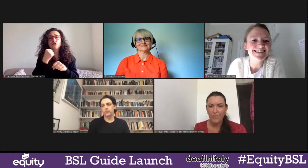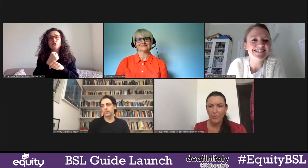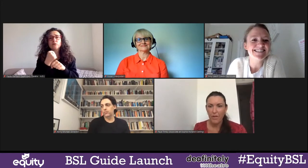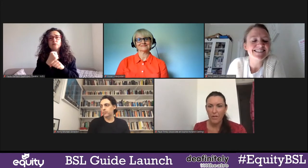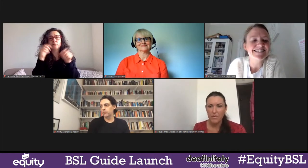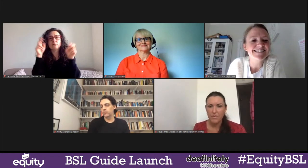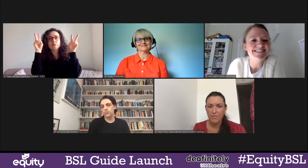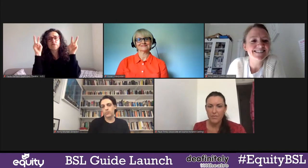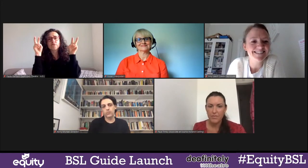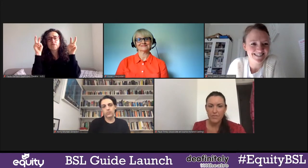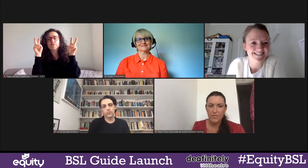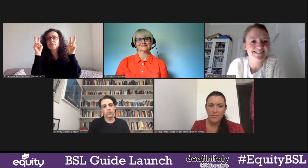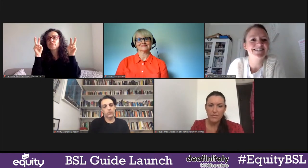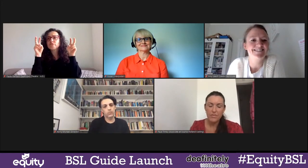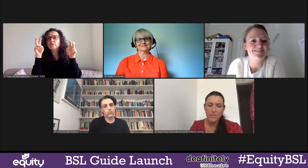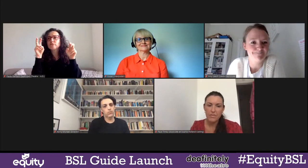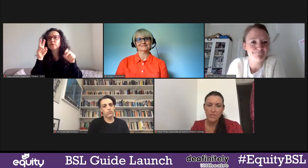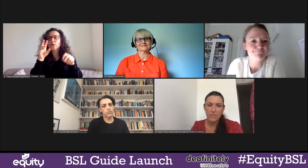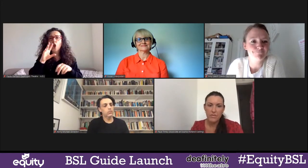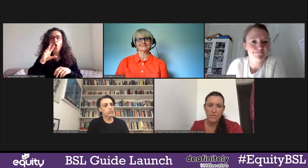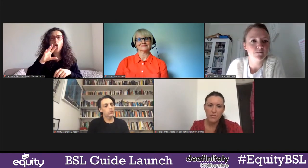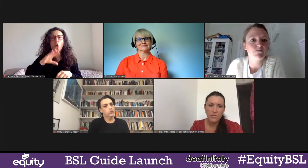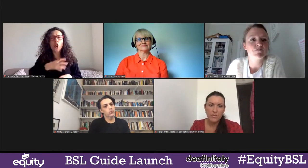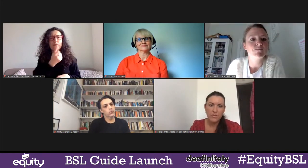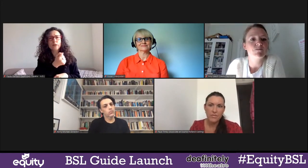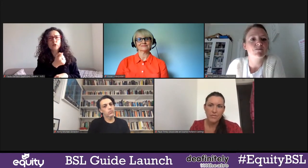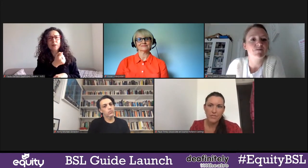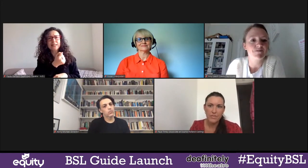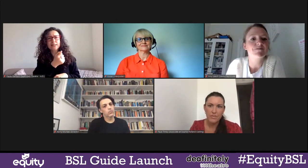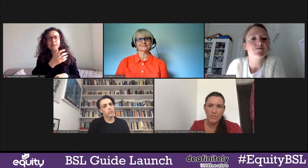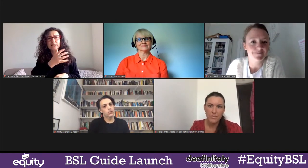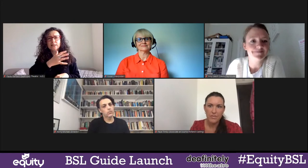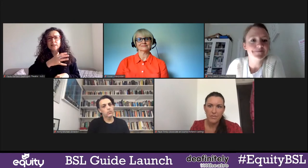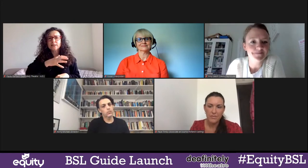you recently directed a production of Oliver Twist.